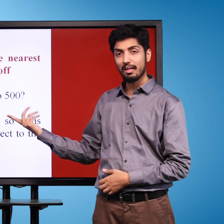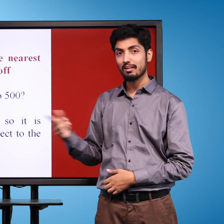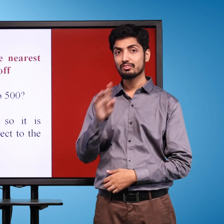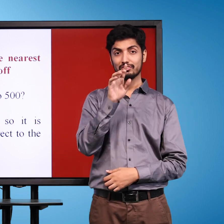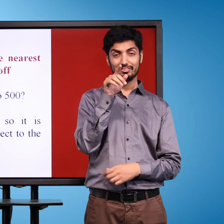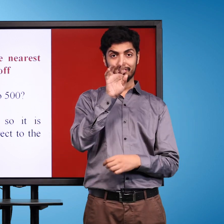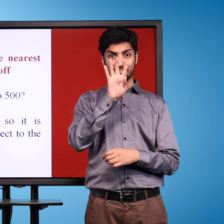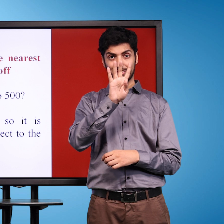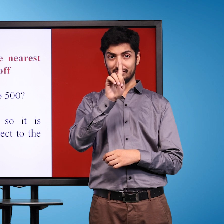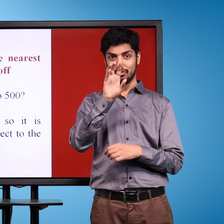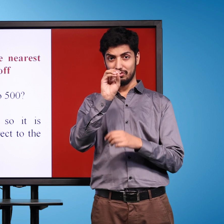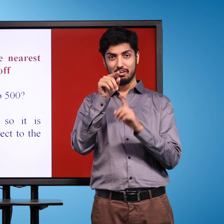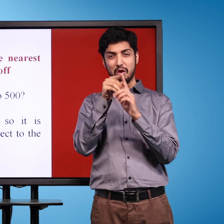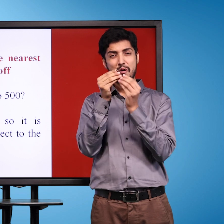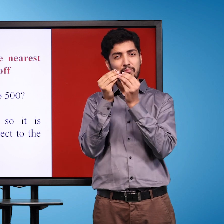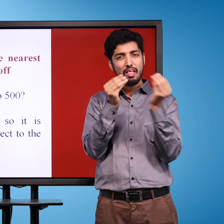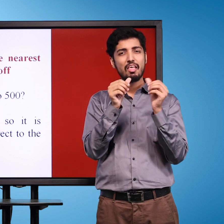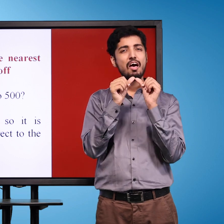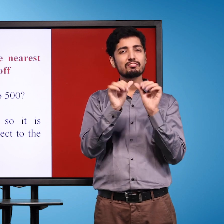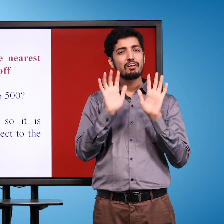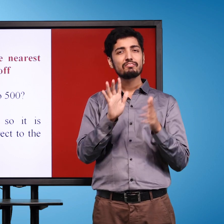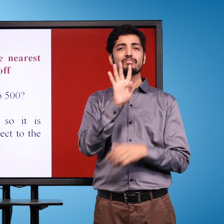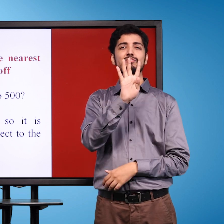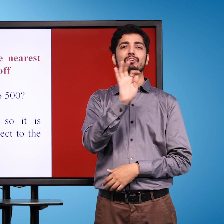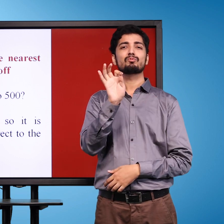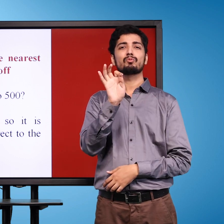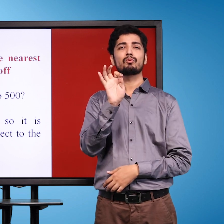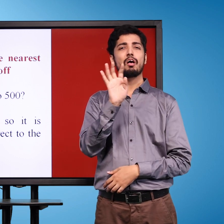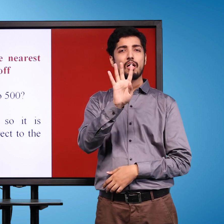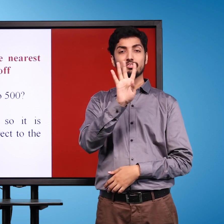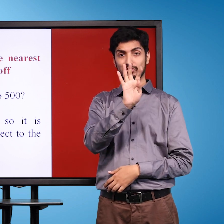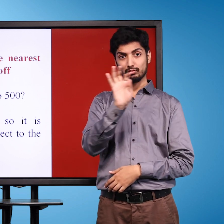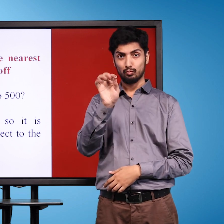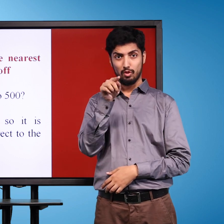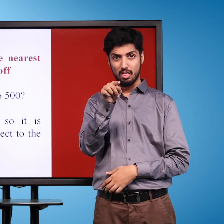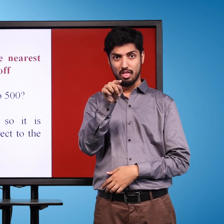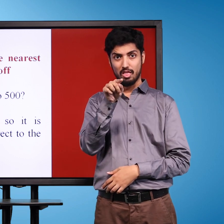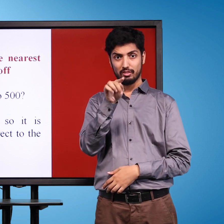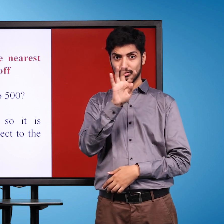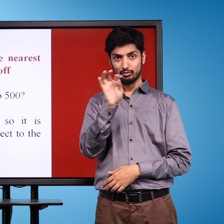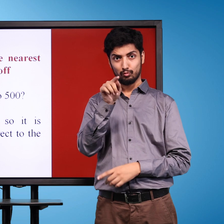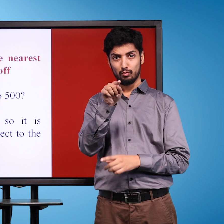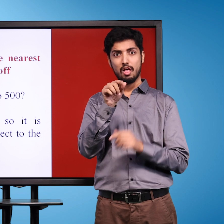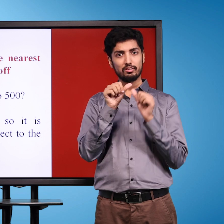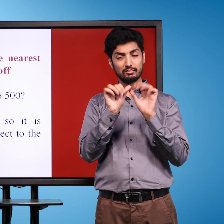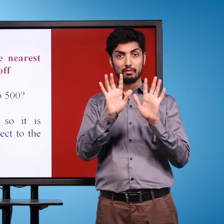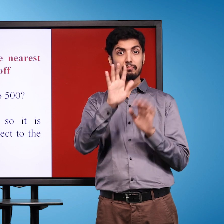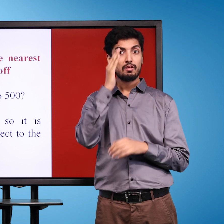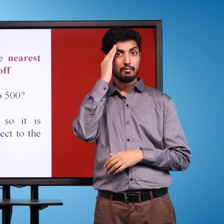"410 is closer to 400. So it is rounded off to 400, correct to the nearest